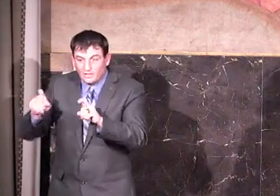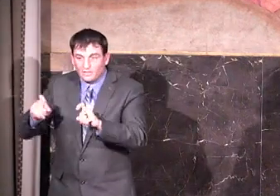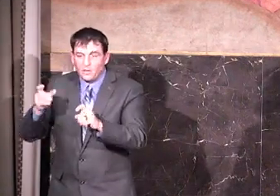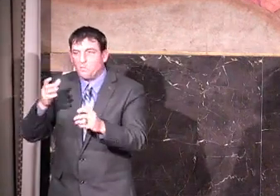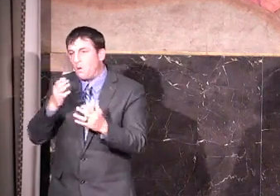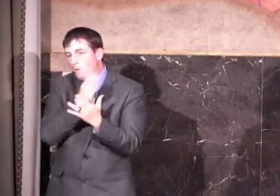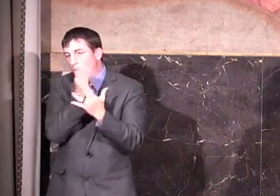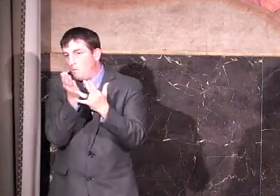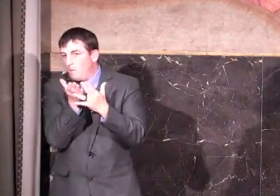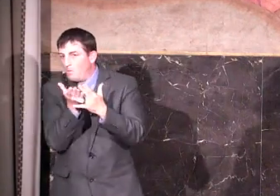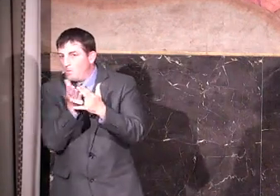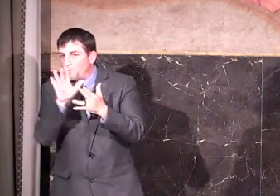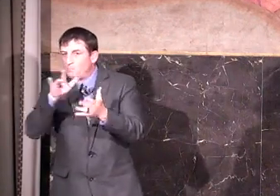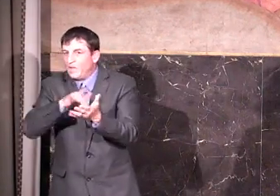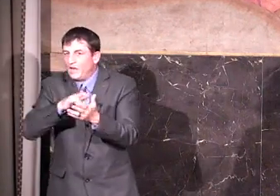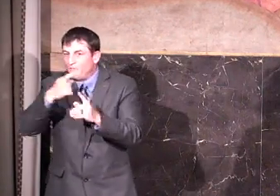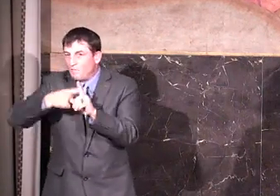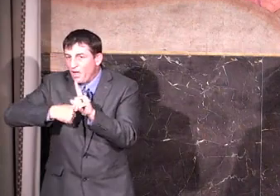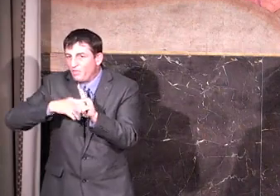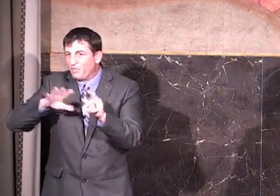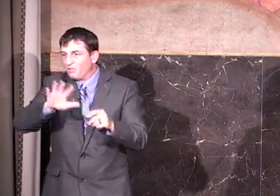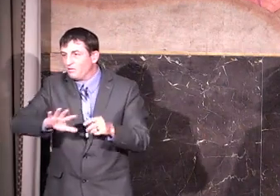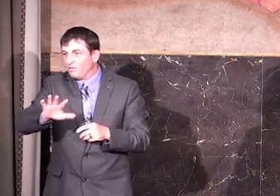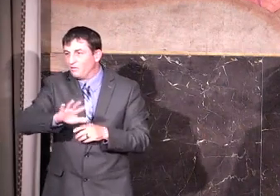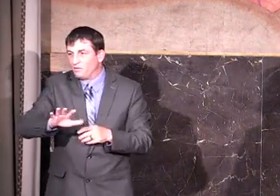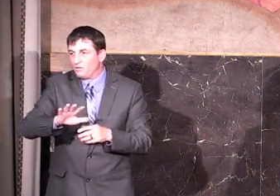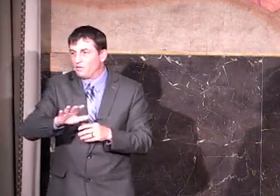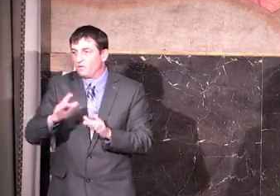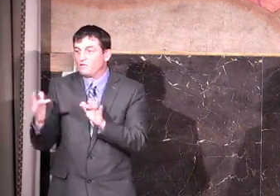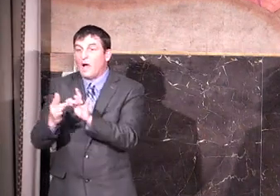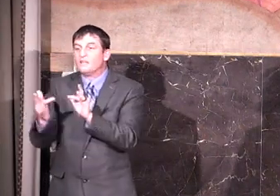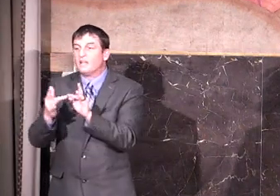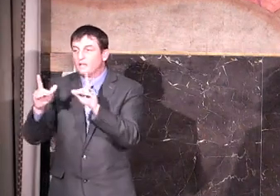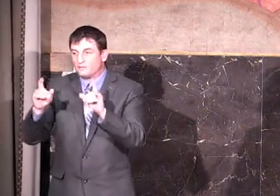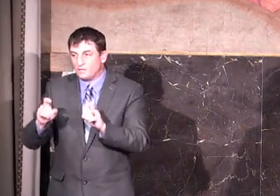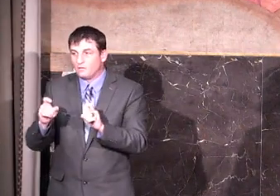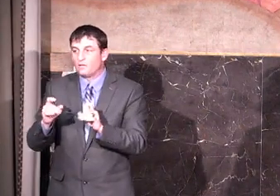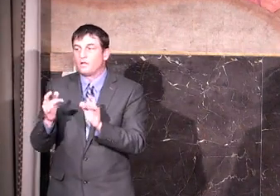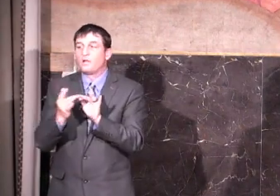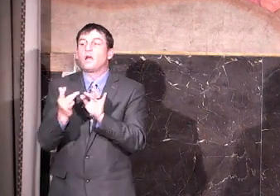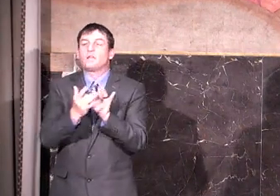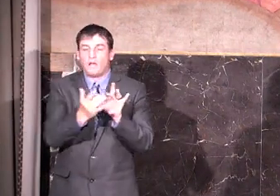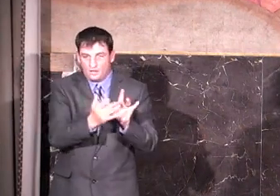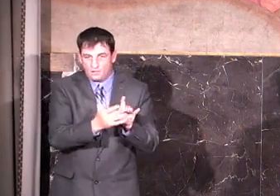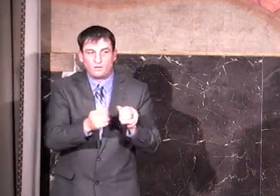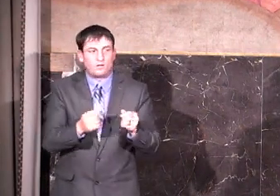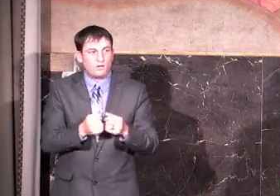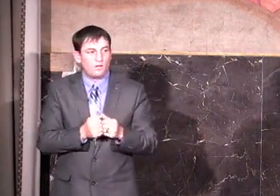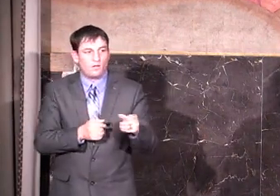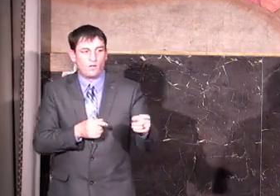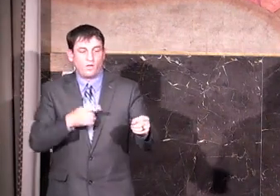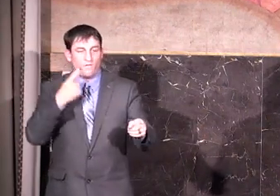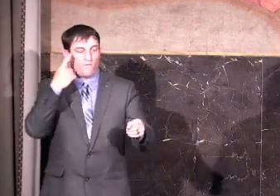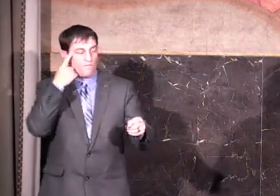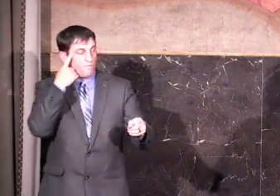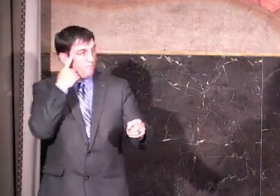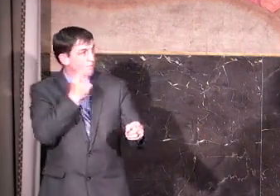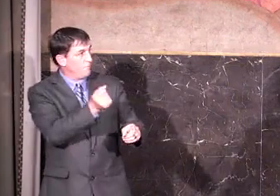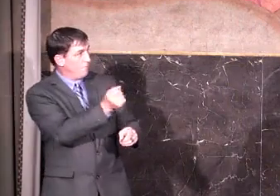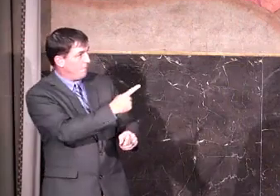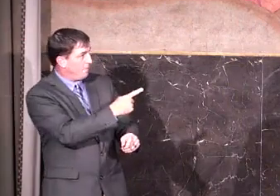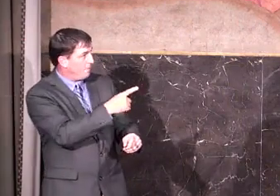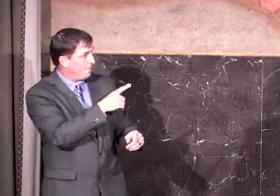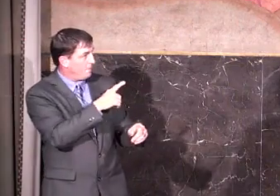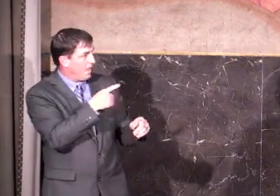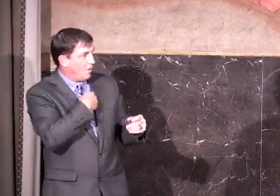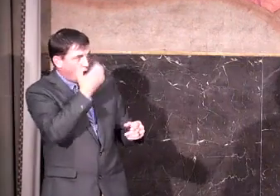mid-month. And so at that point, there certainly we'll look at the policies and guidelines. But on the testing, and I don't know which one of